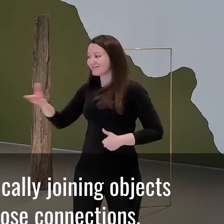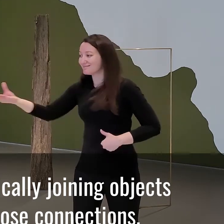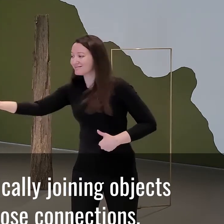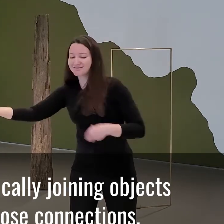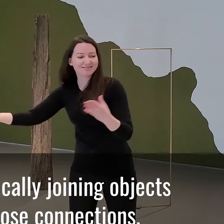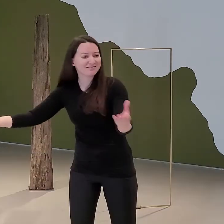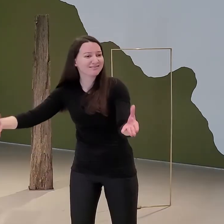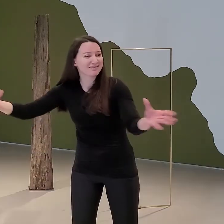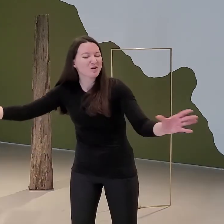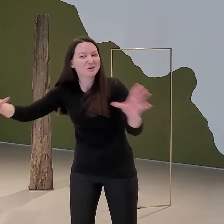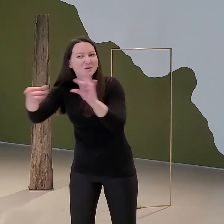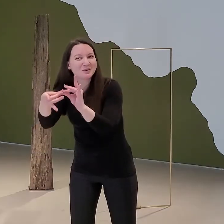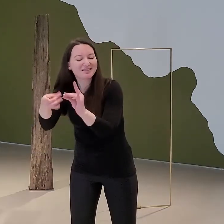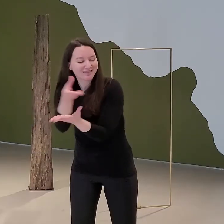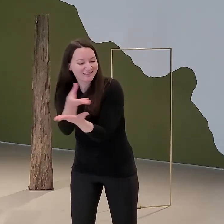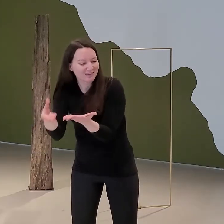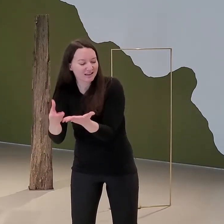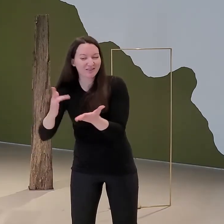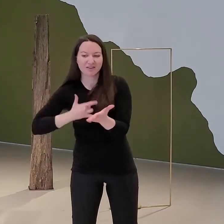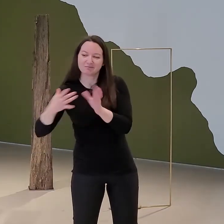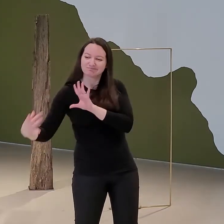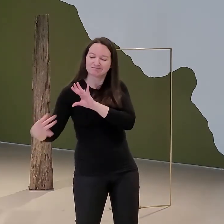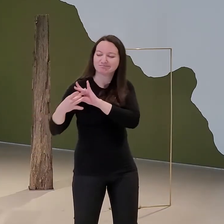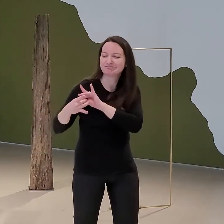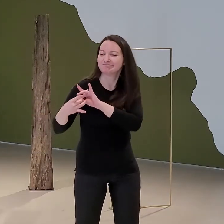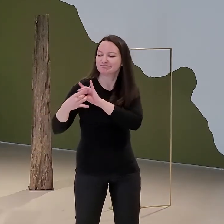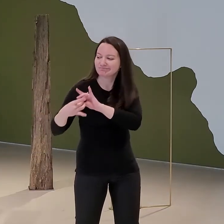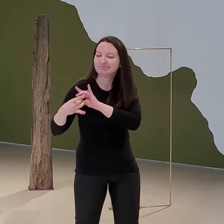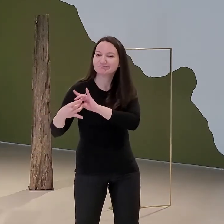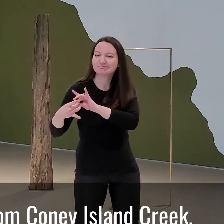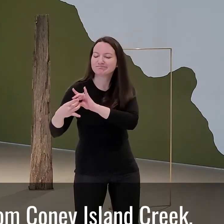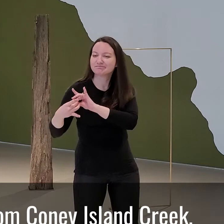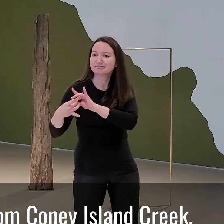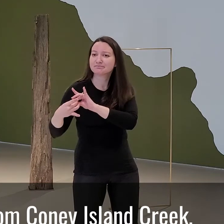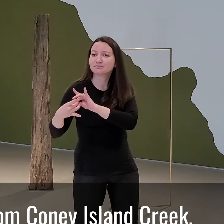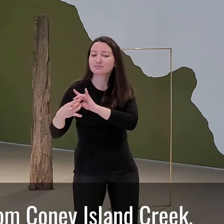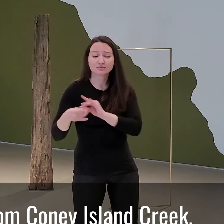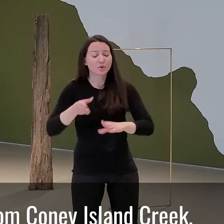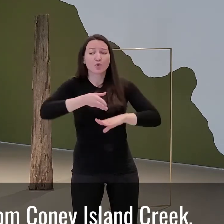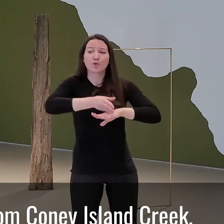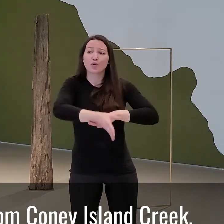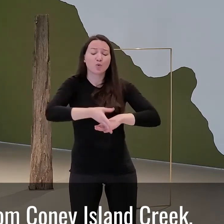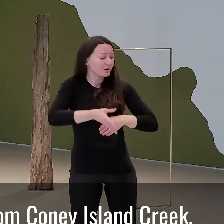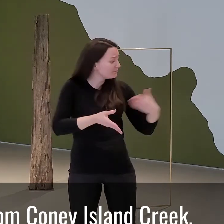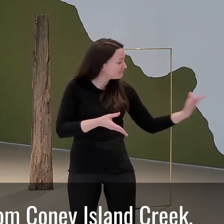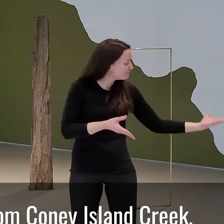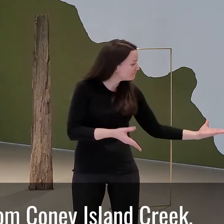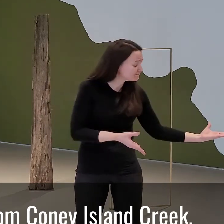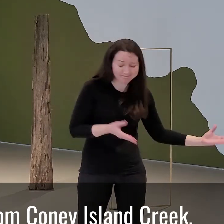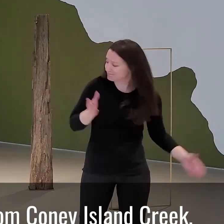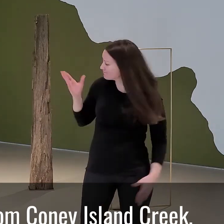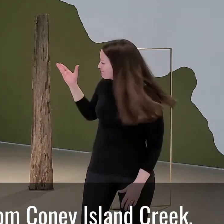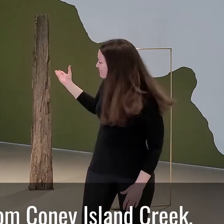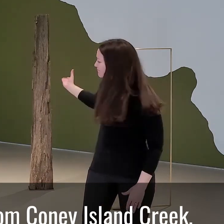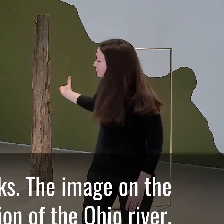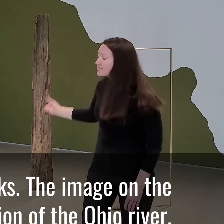The wood pylons are from Coney Island Creek, where the